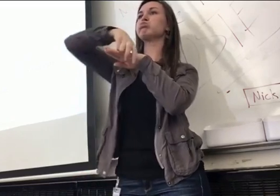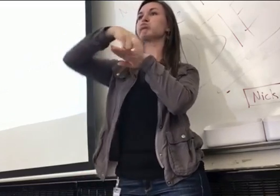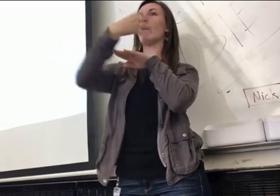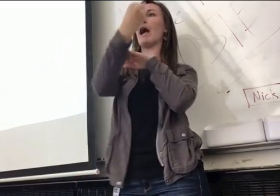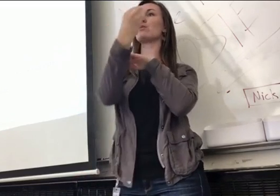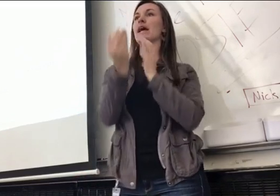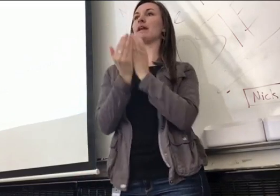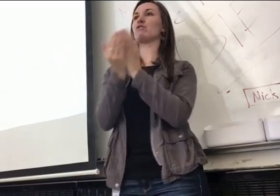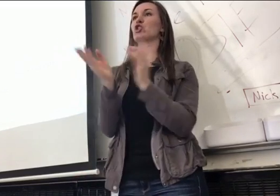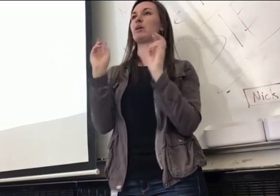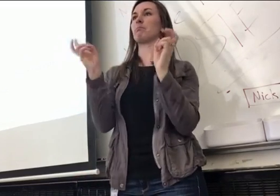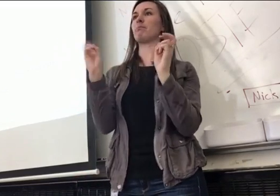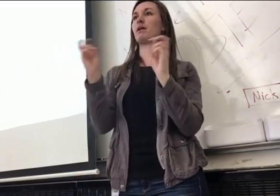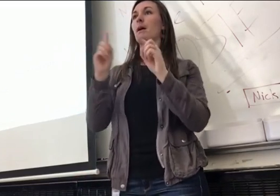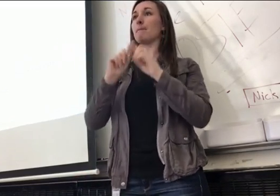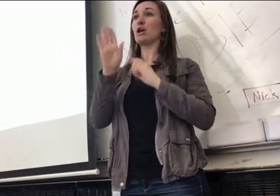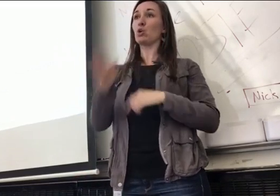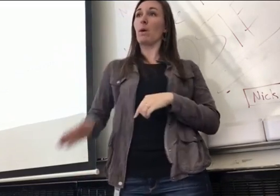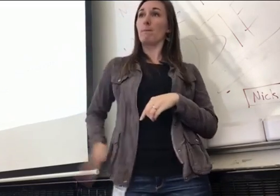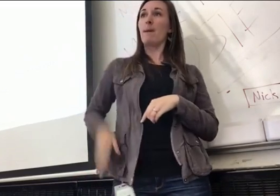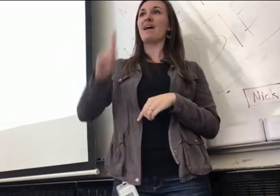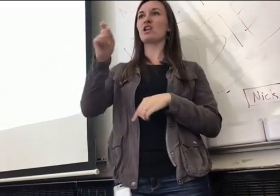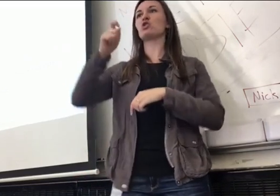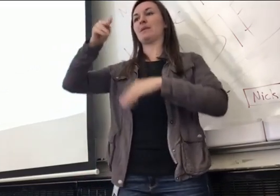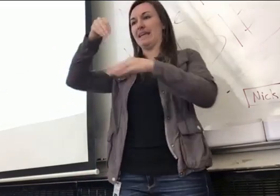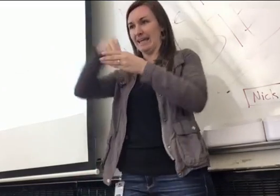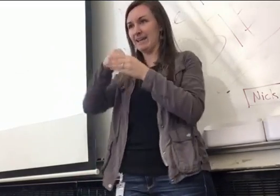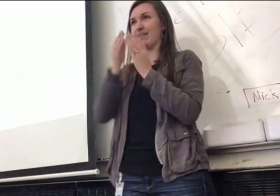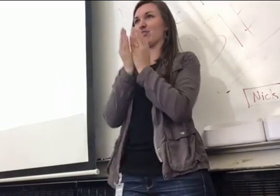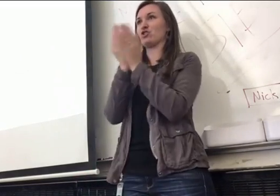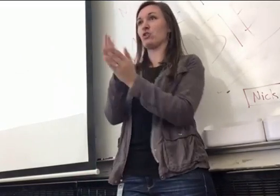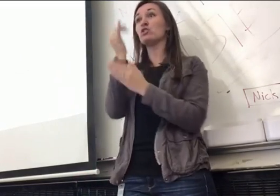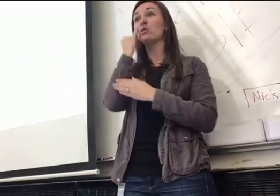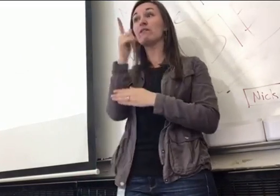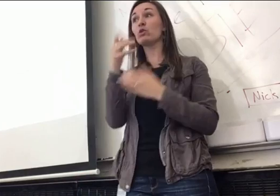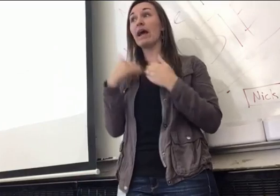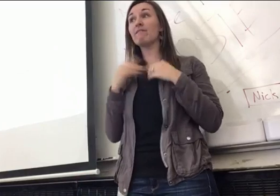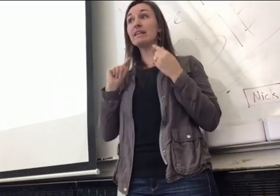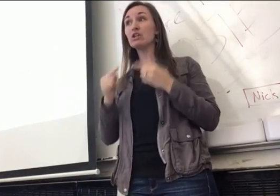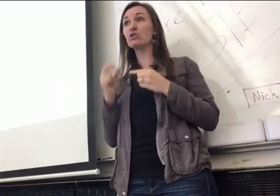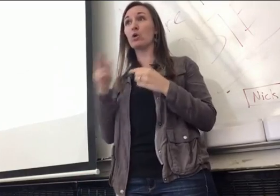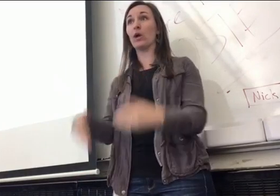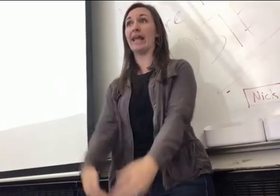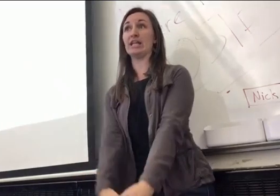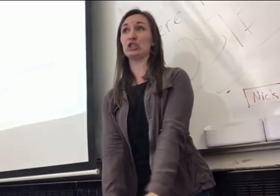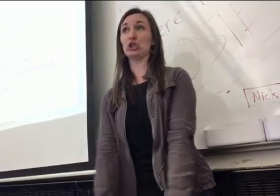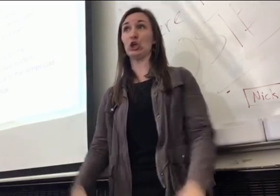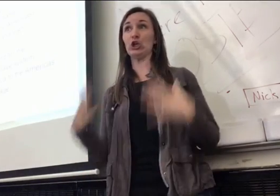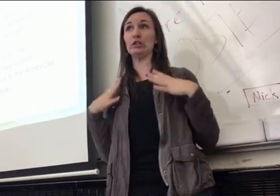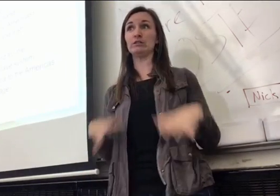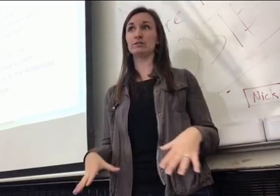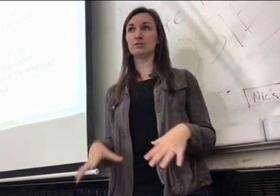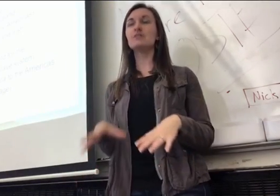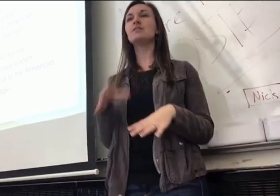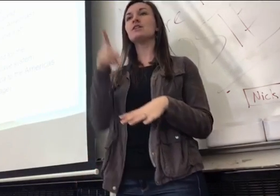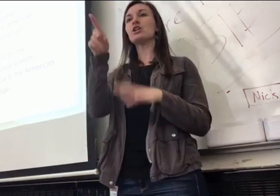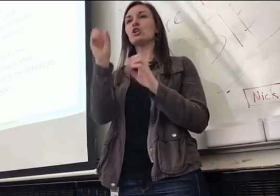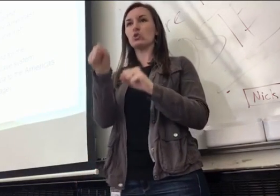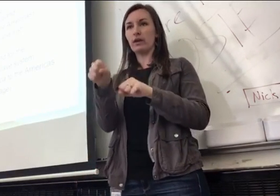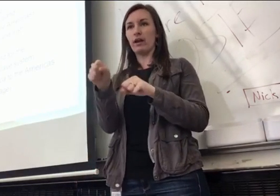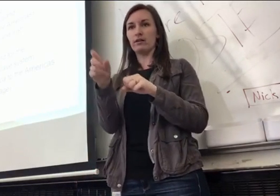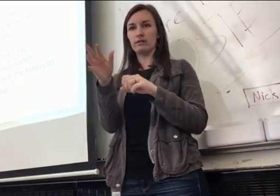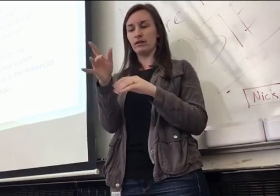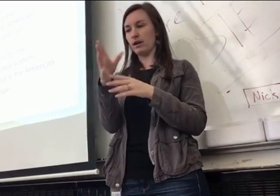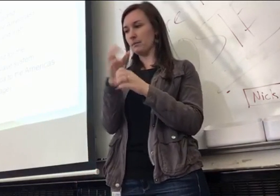ship. If you're one of my people who maybe has an injury or a skirt that doesn't want to sit on the ground because of uncomfortableness, you can